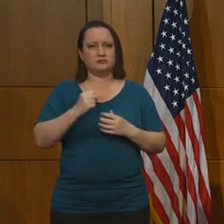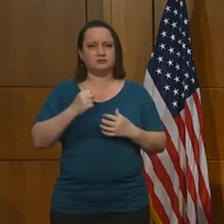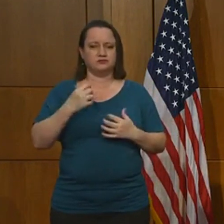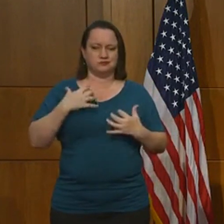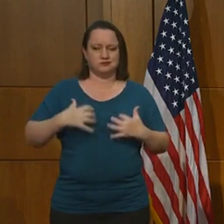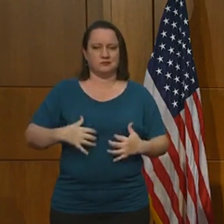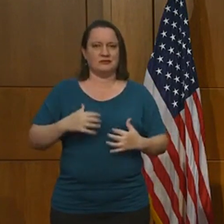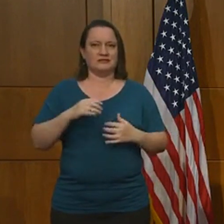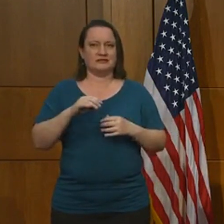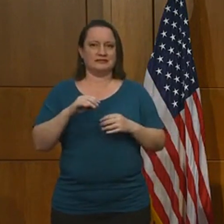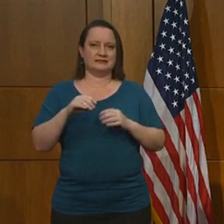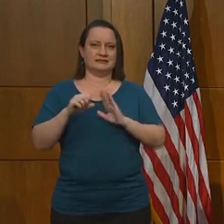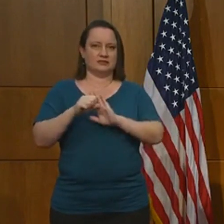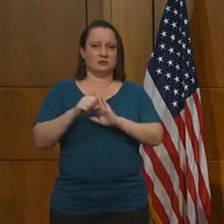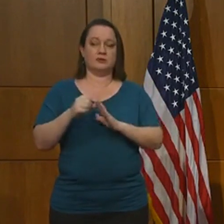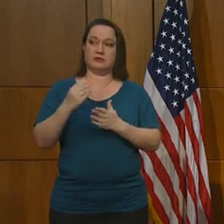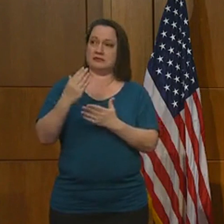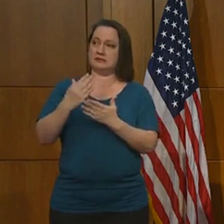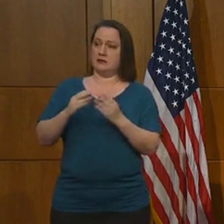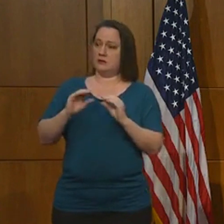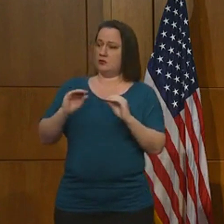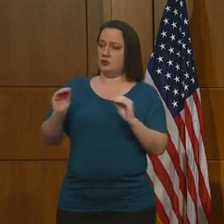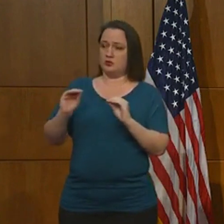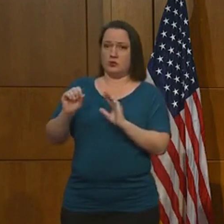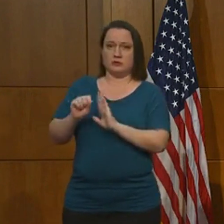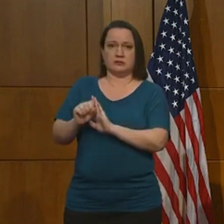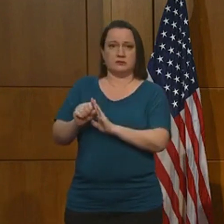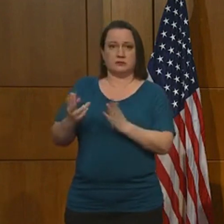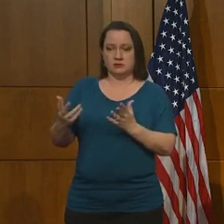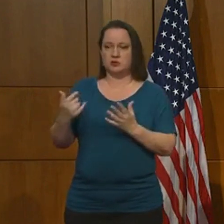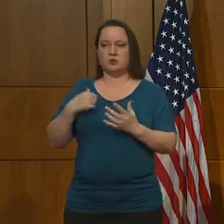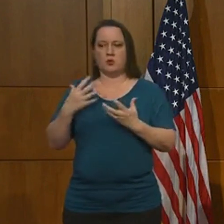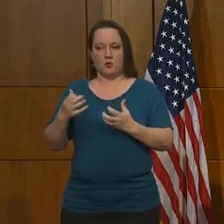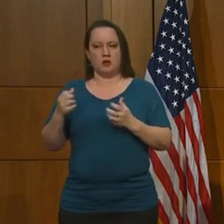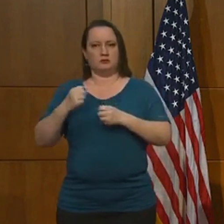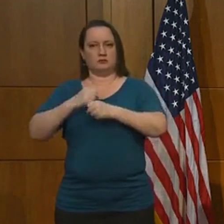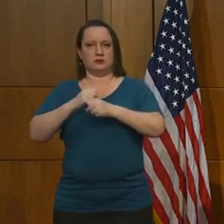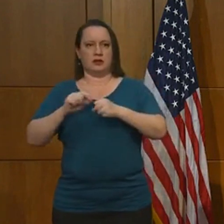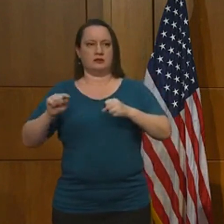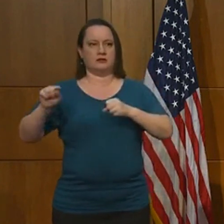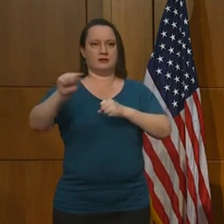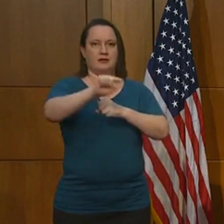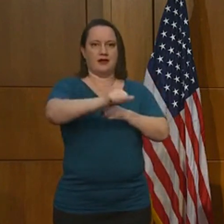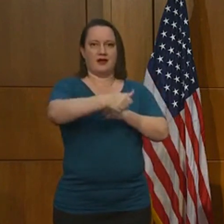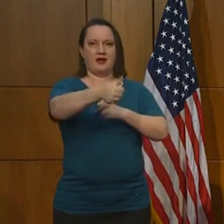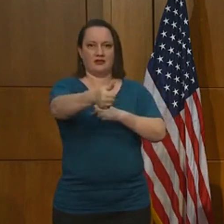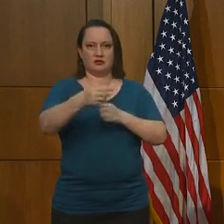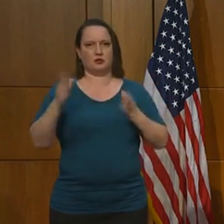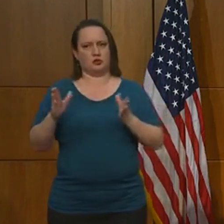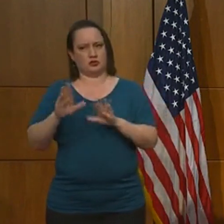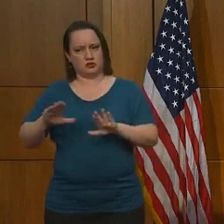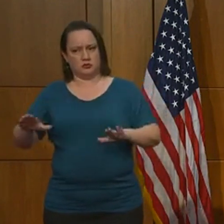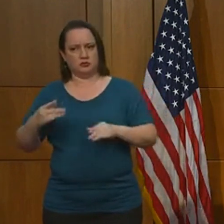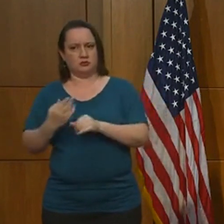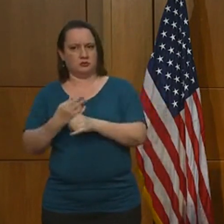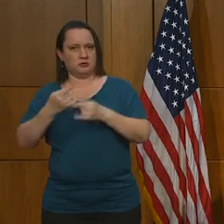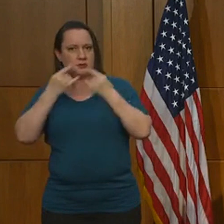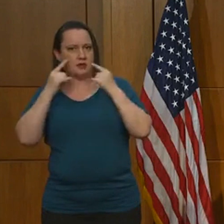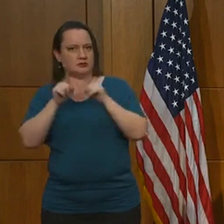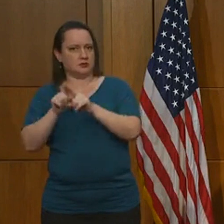are asymptomatic, and so in order to protect others, we would encourage them to wear masks as well.